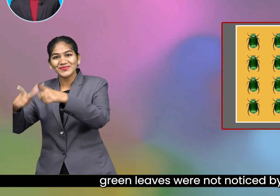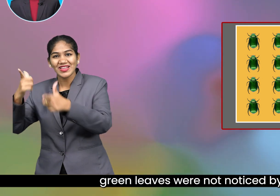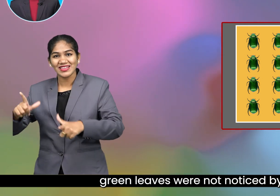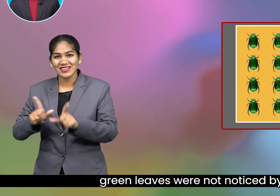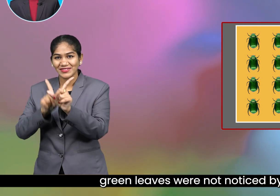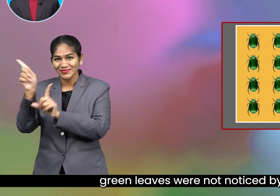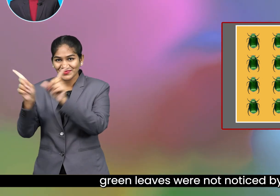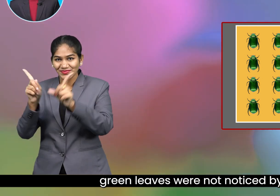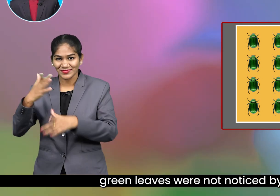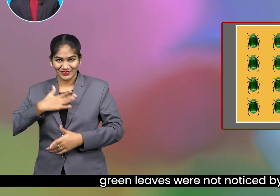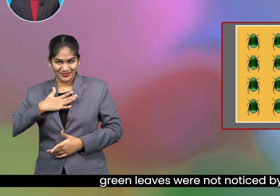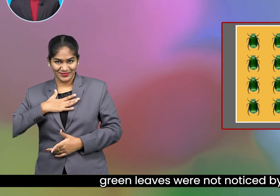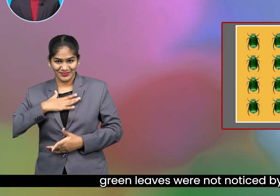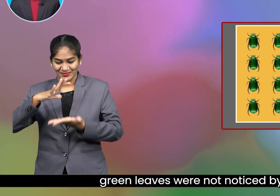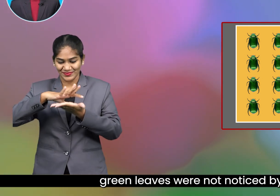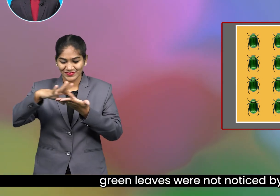noticed by the crows.